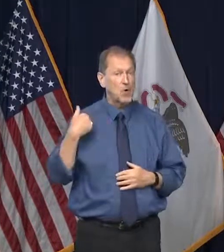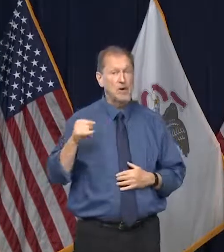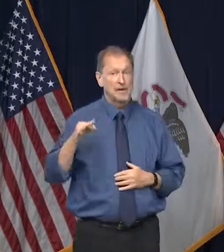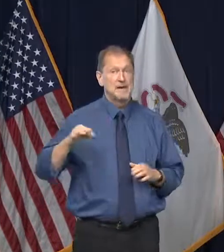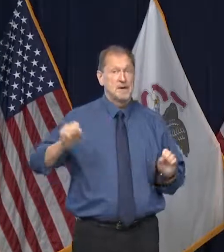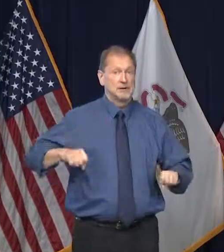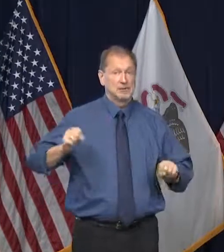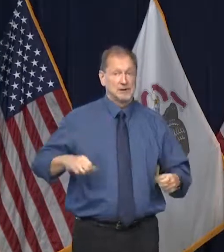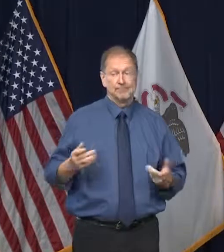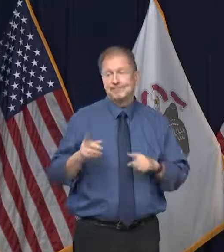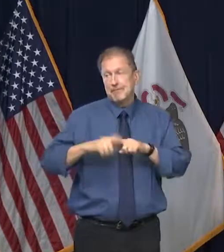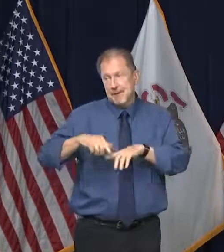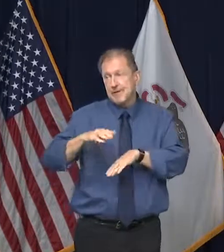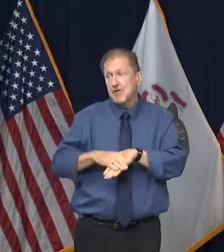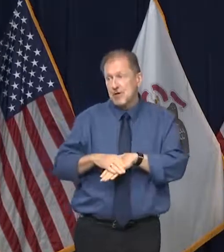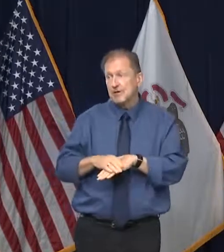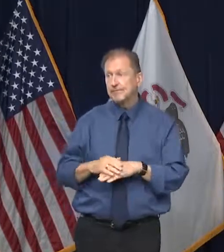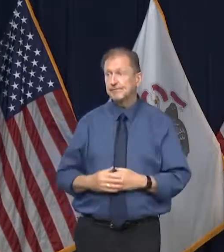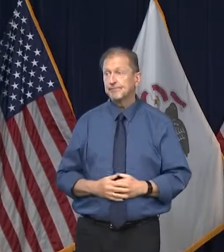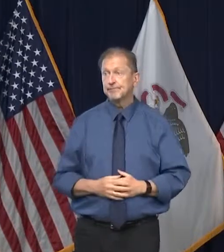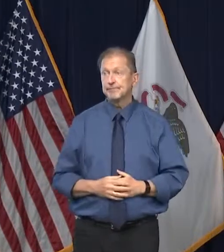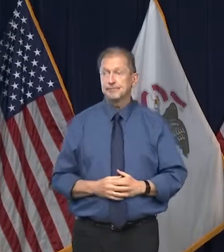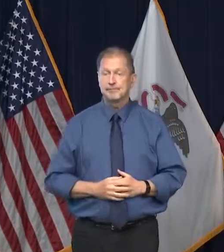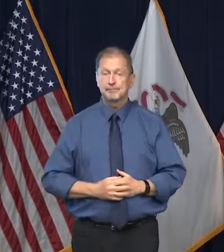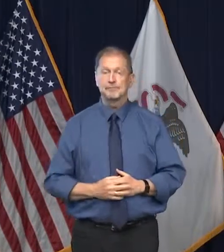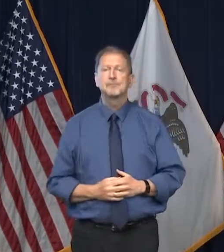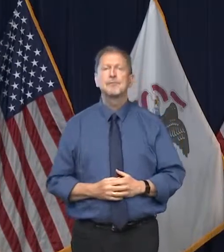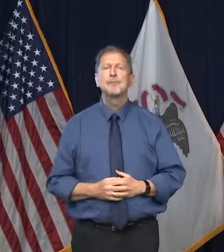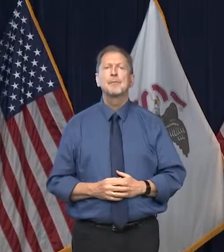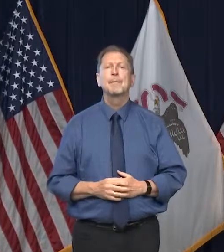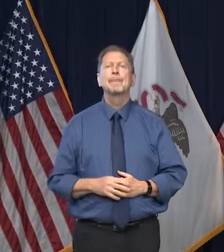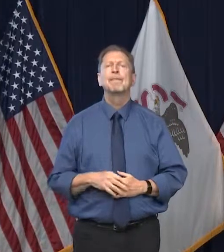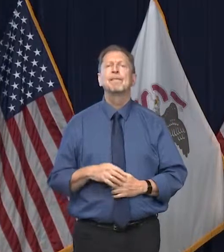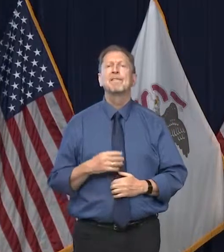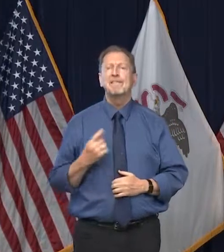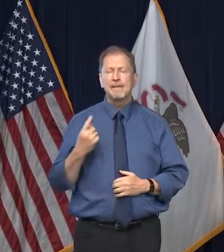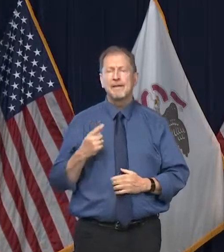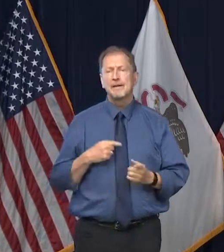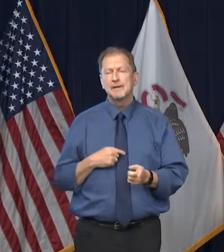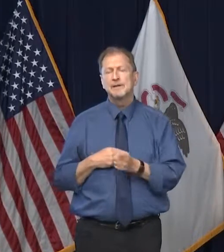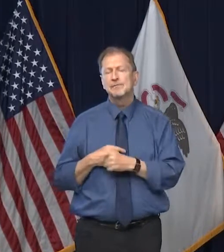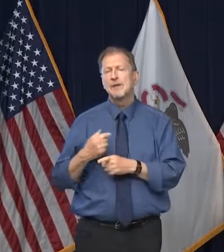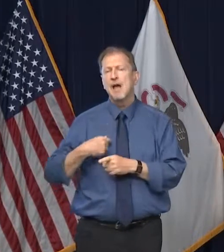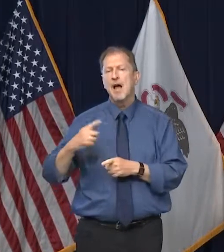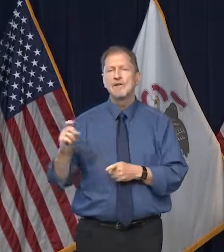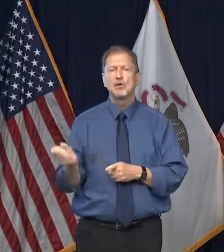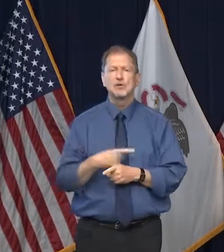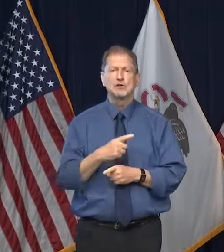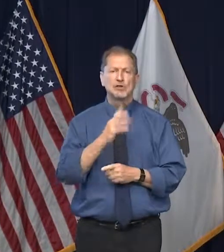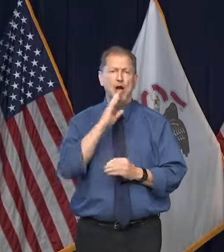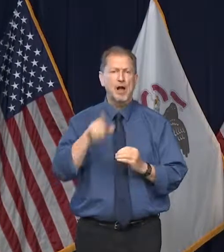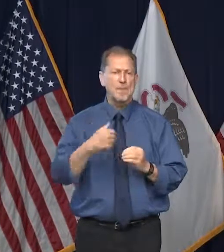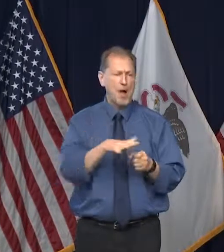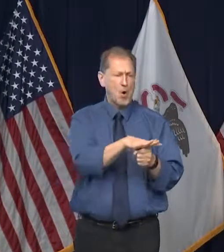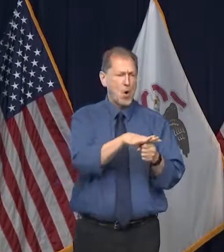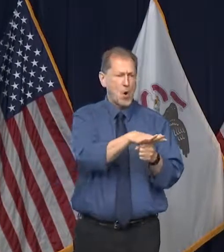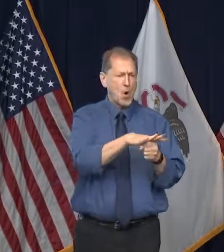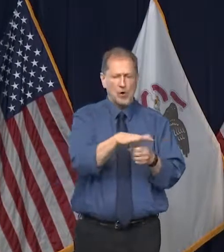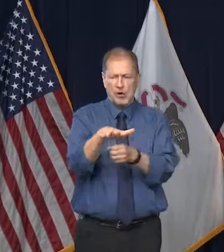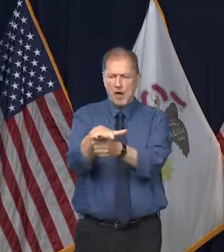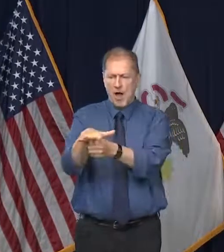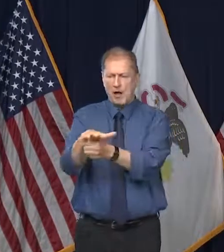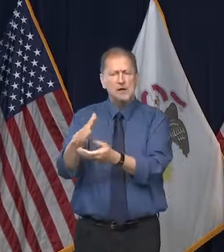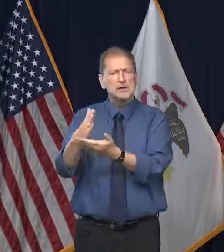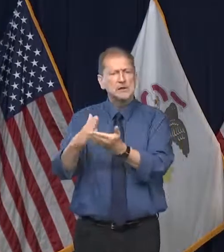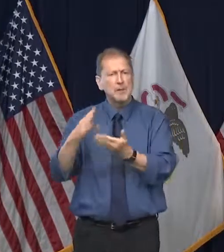would put in place statewide. I had a question from my colleague, John Garcia. You talked about enforcement, local enforcement. Yes. There's a